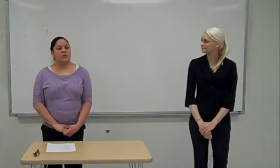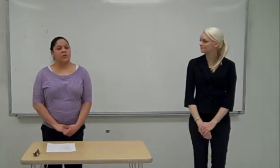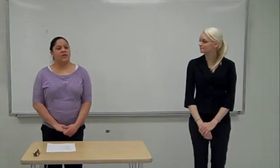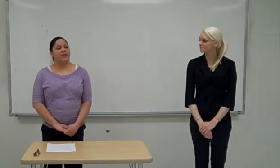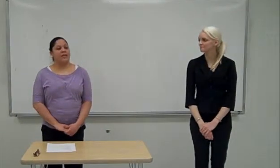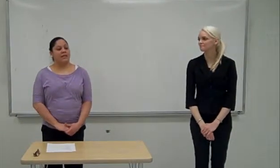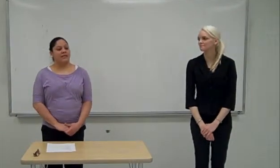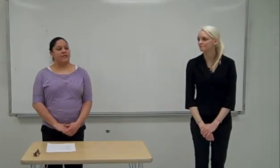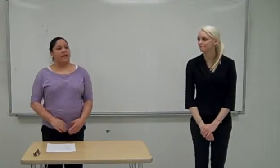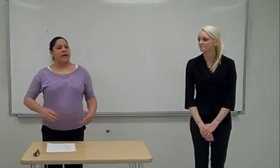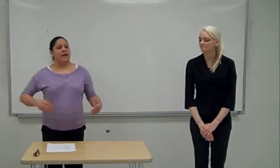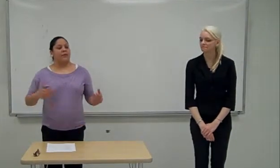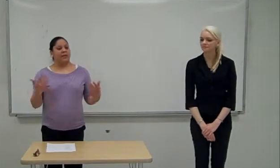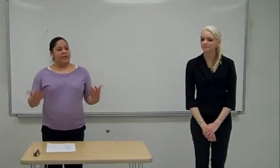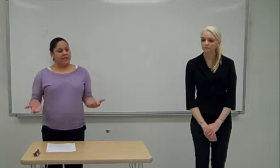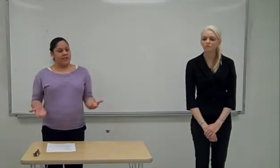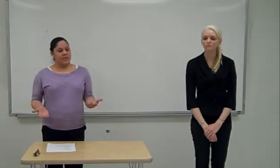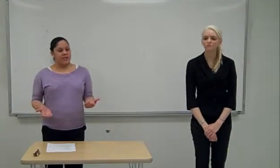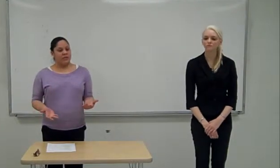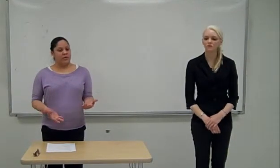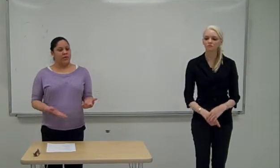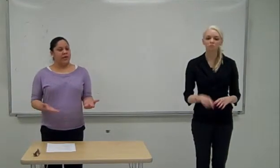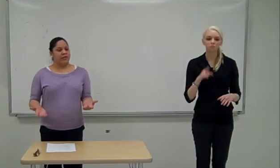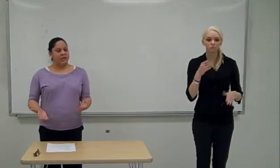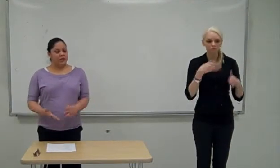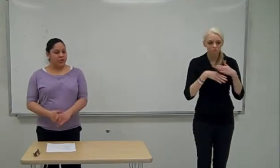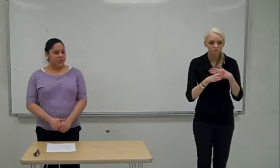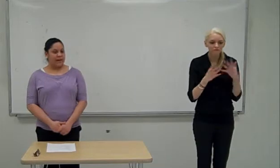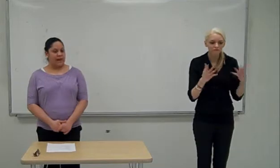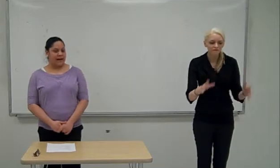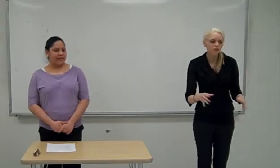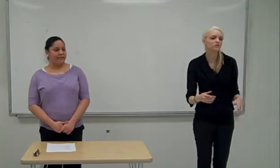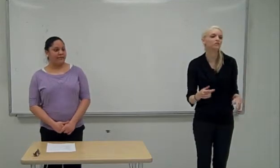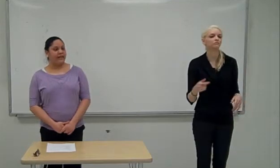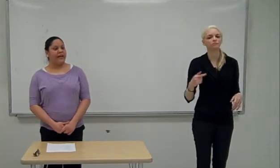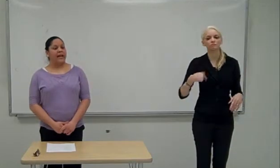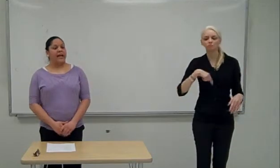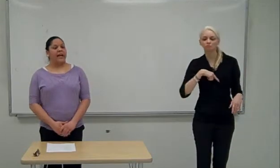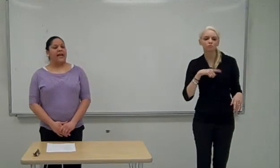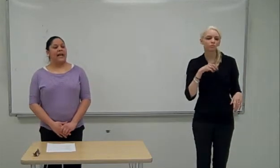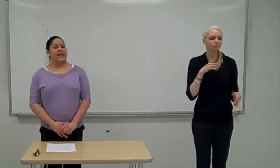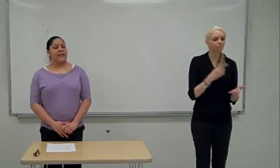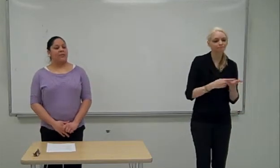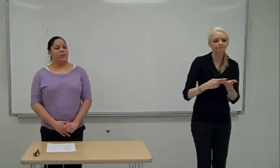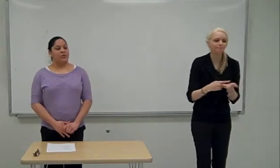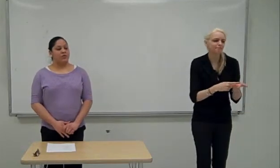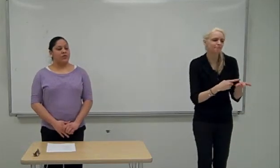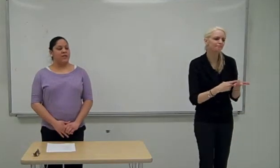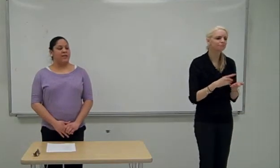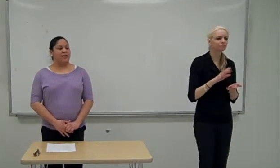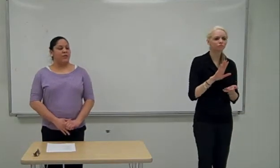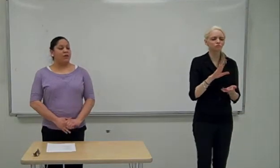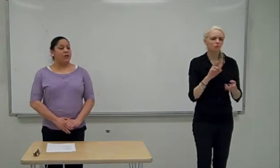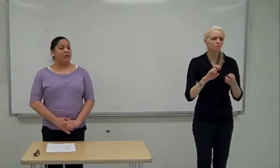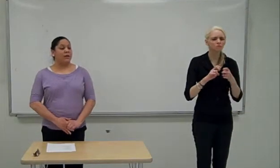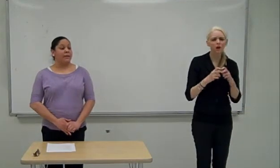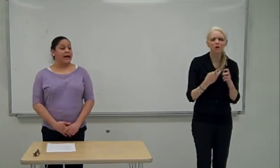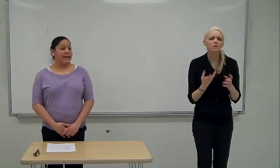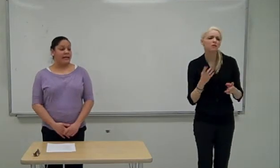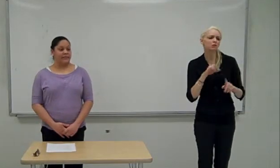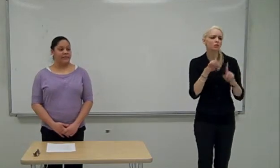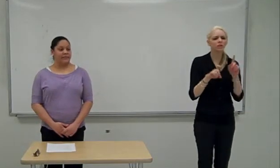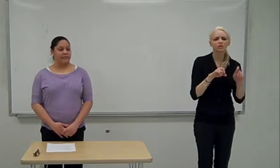So once you're welcome in, we speak to you about whatever concerns you may have, and then what we do is we give you a